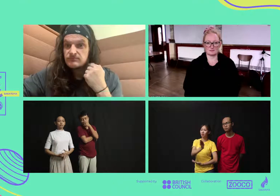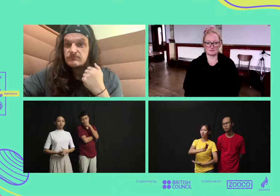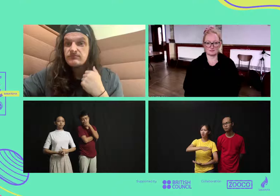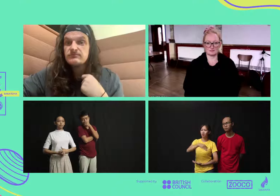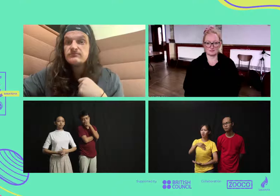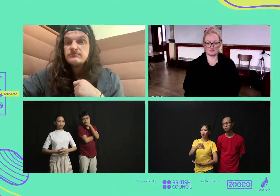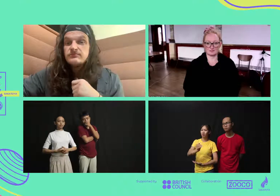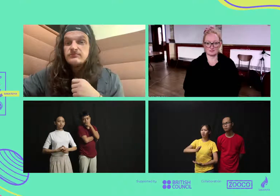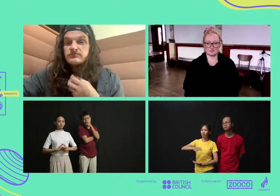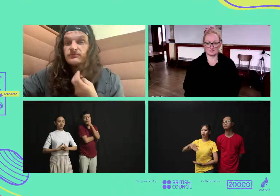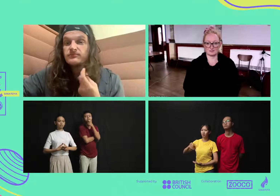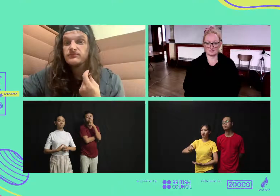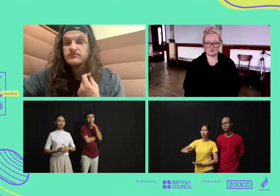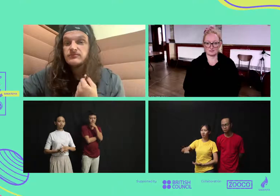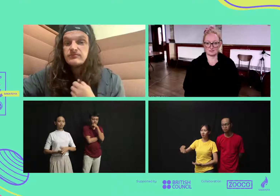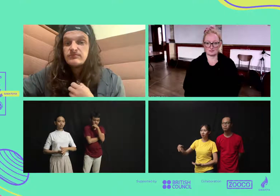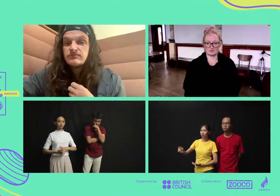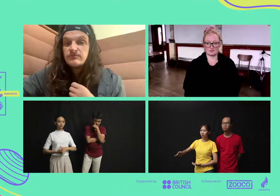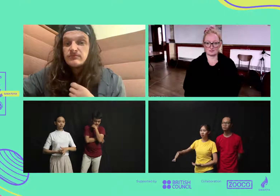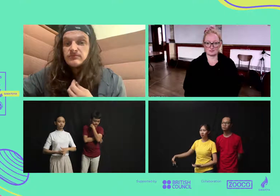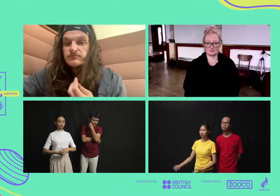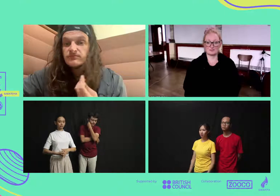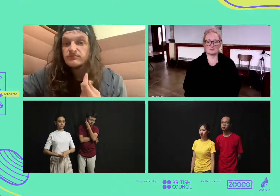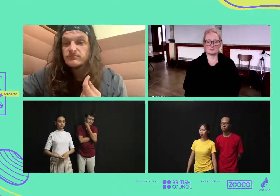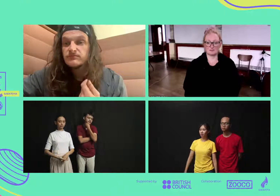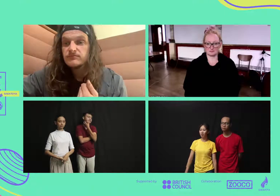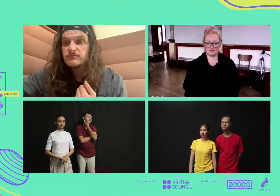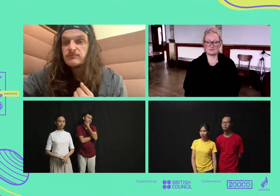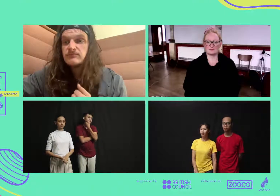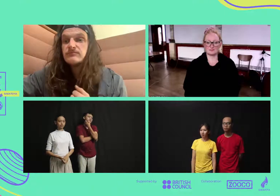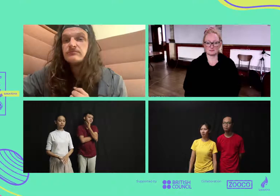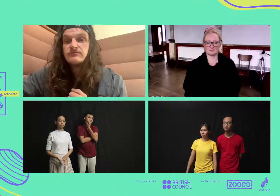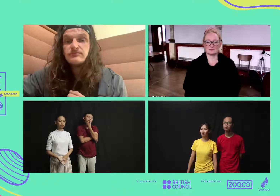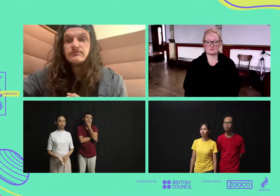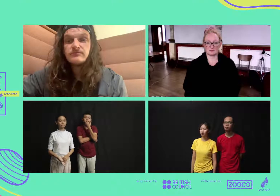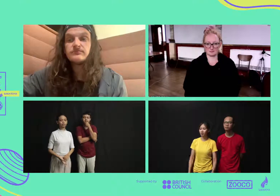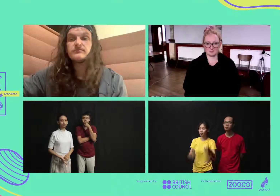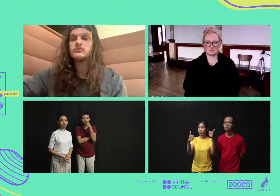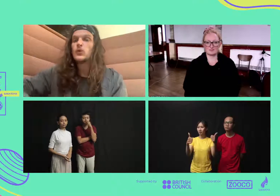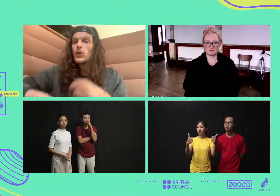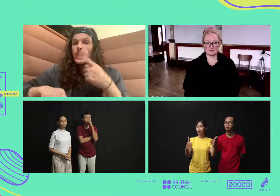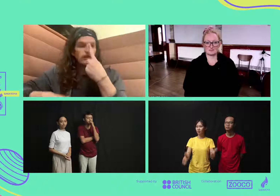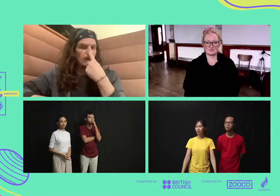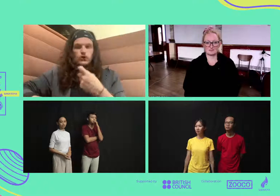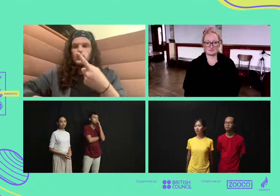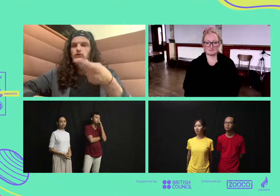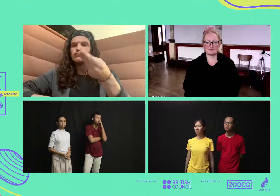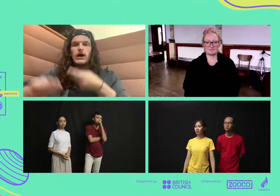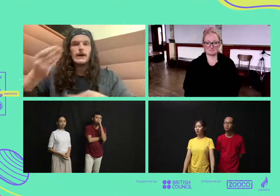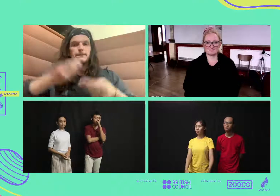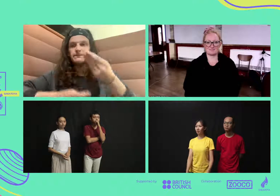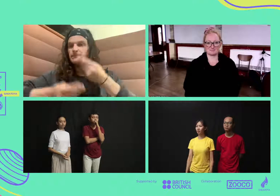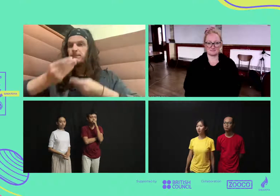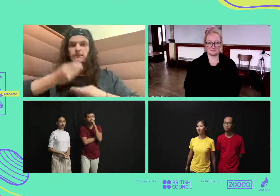Does that make sense? So we're showing the environment. Is that okay?